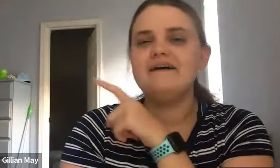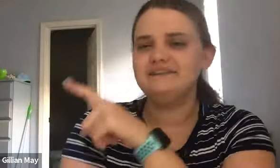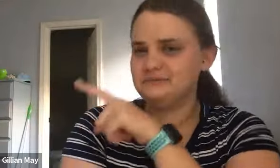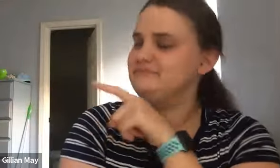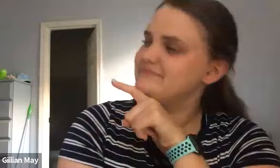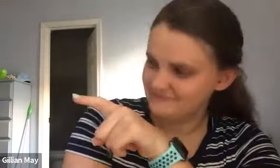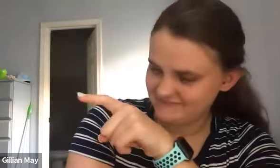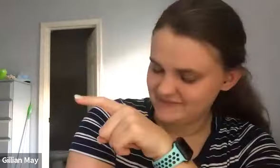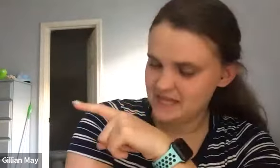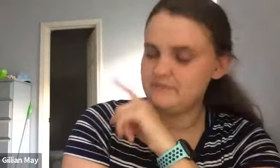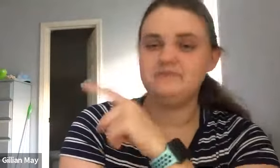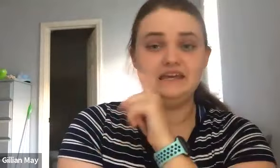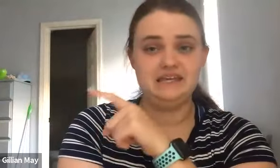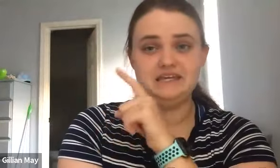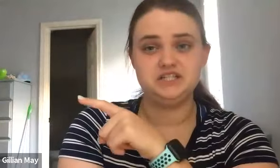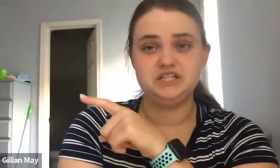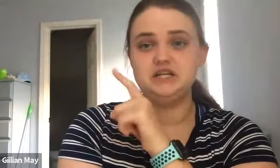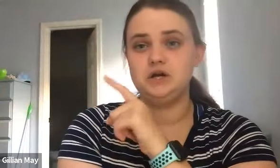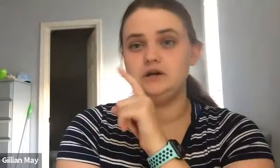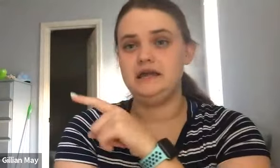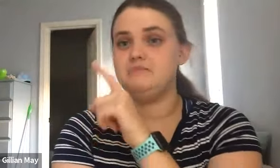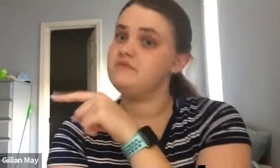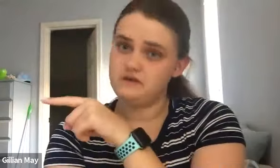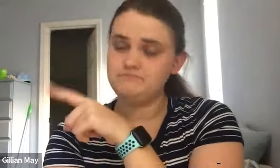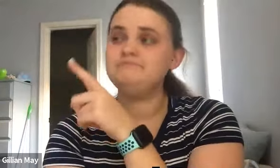I do. Them, like he, she, her, him, them,